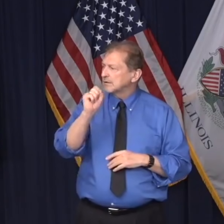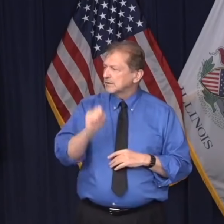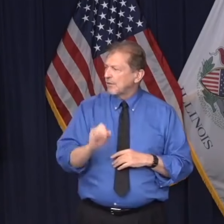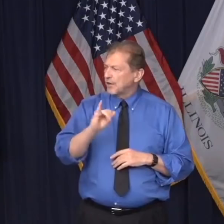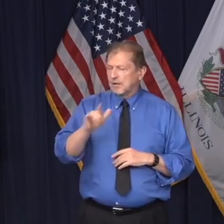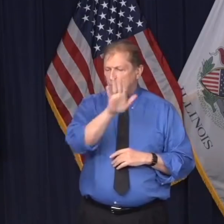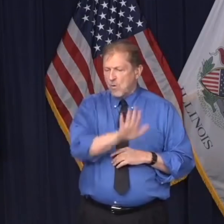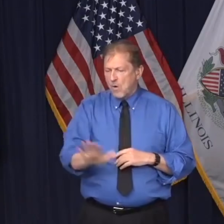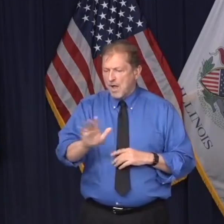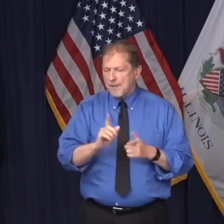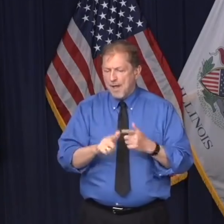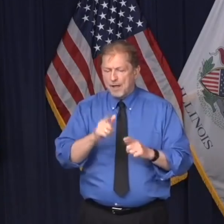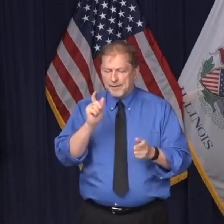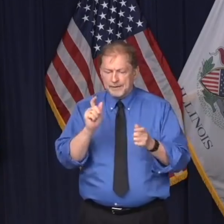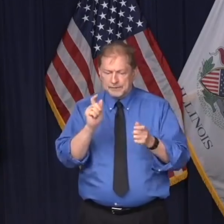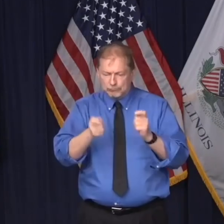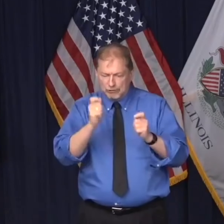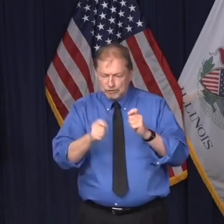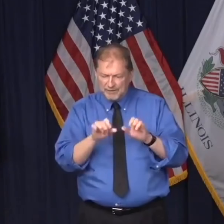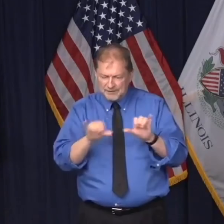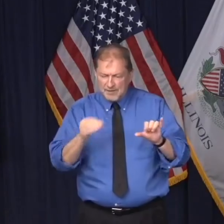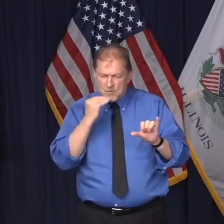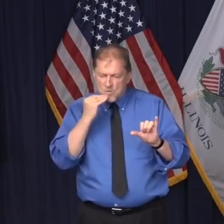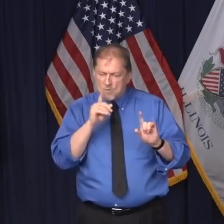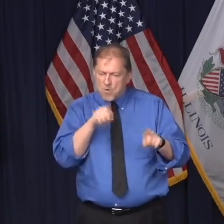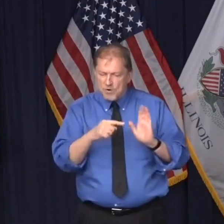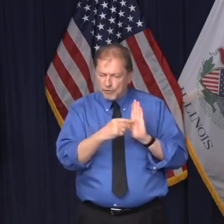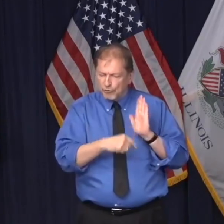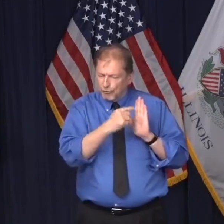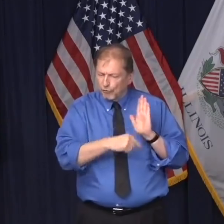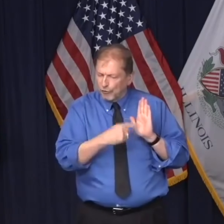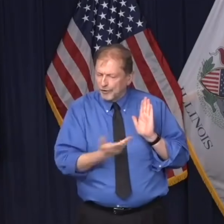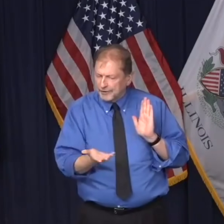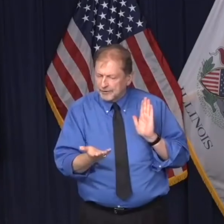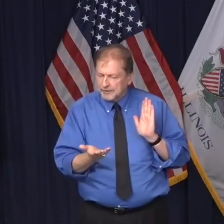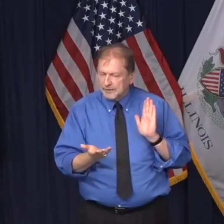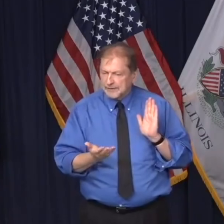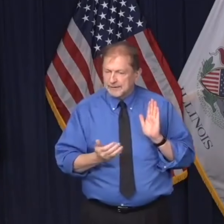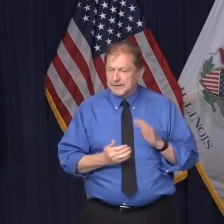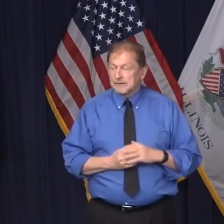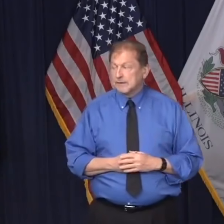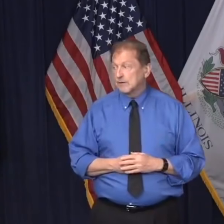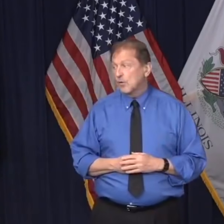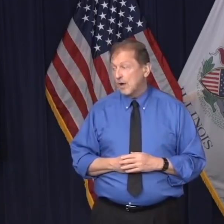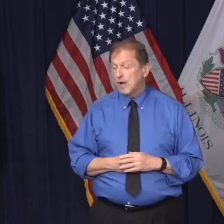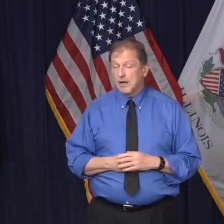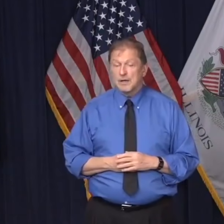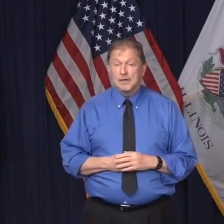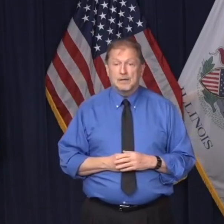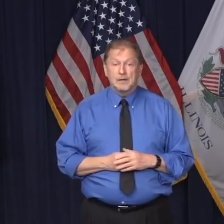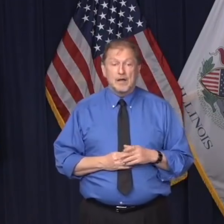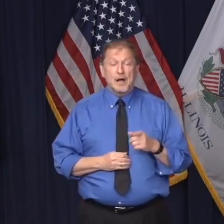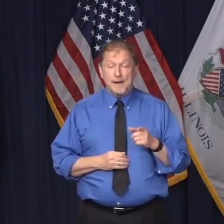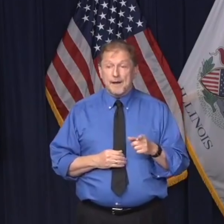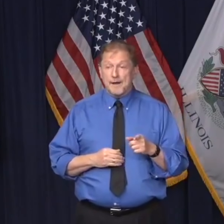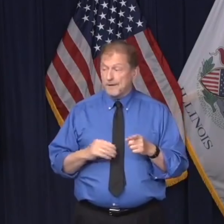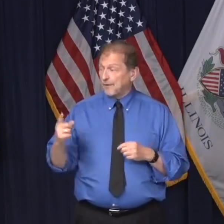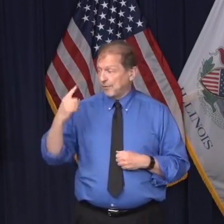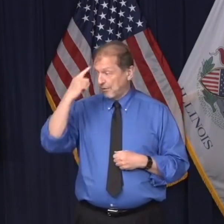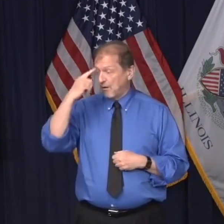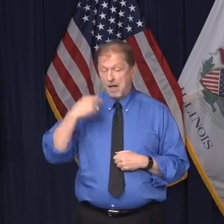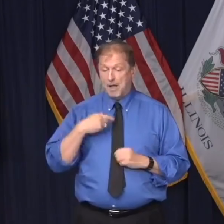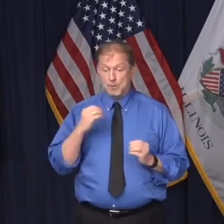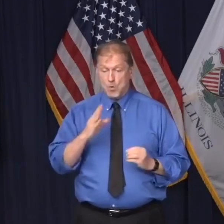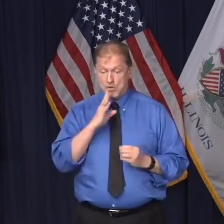restrictive stay-at-home order in May? Well, better than is being suggested by the question is that I've had many, many